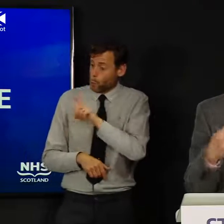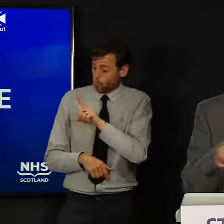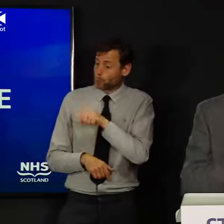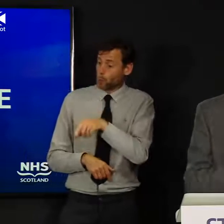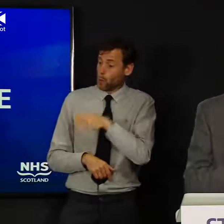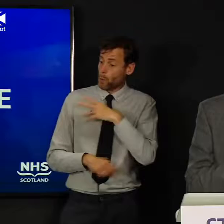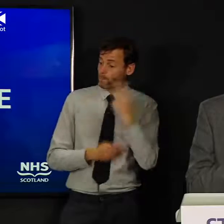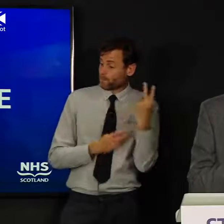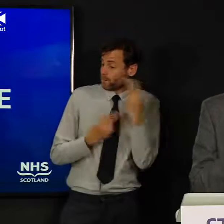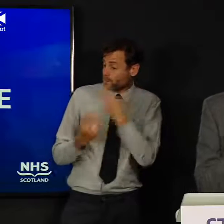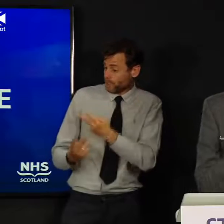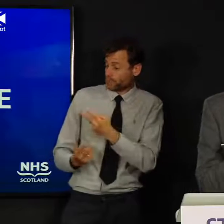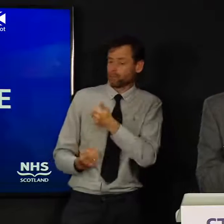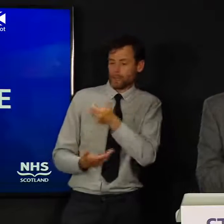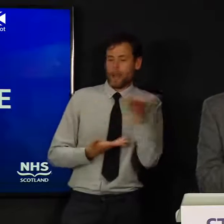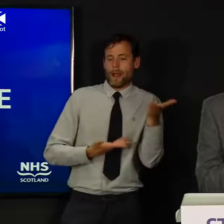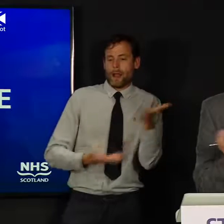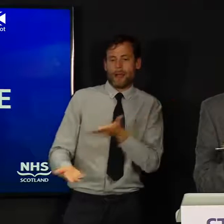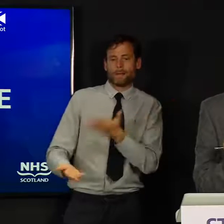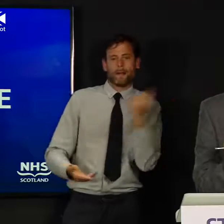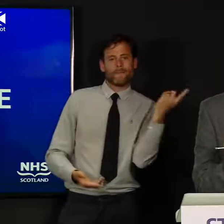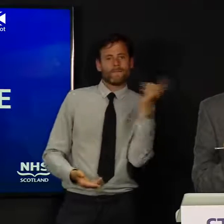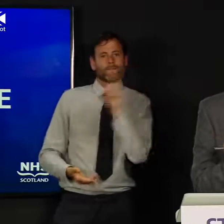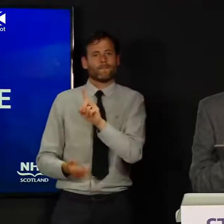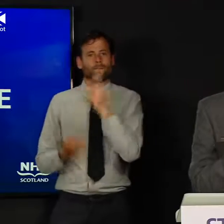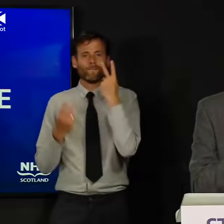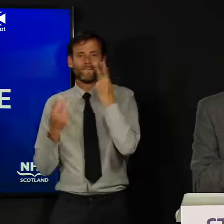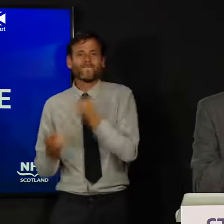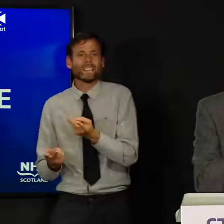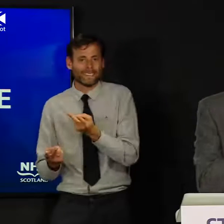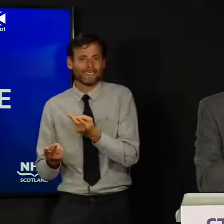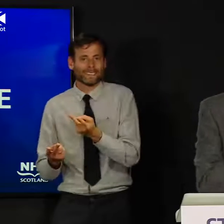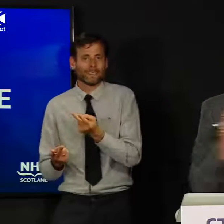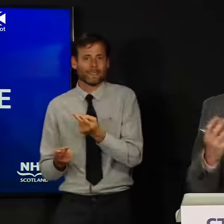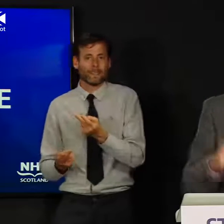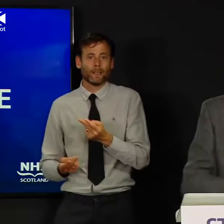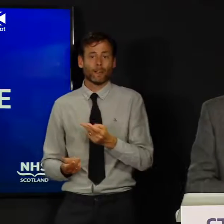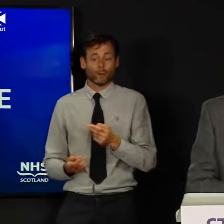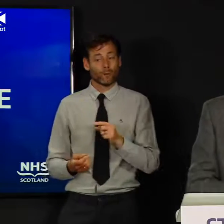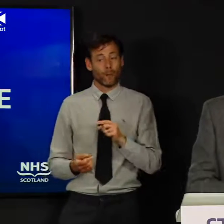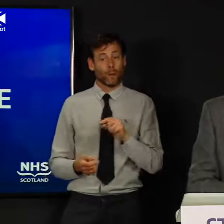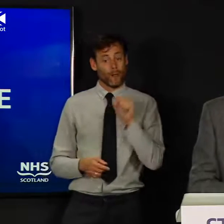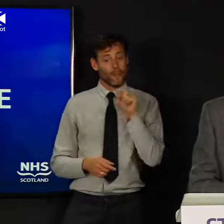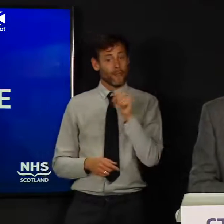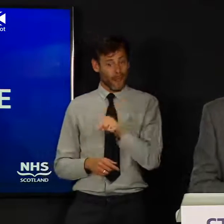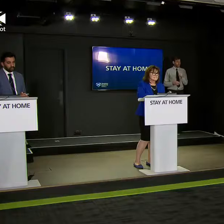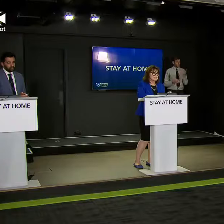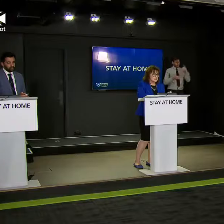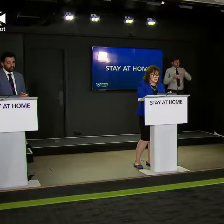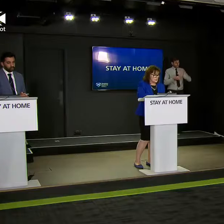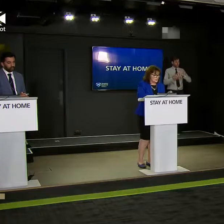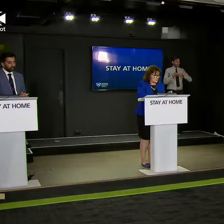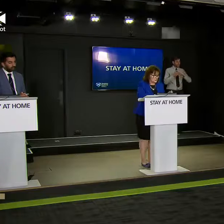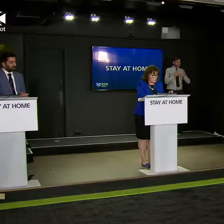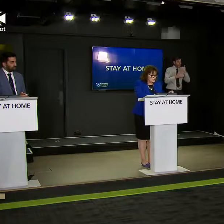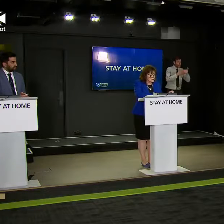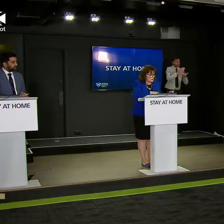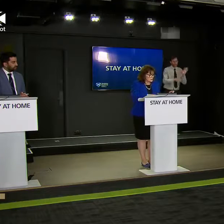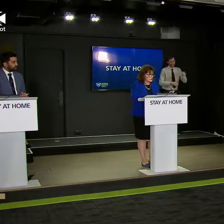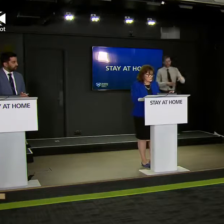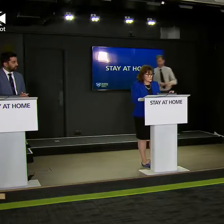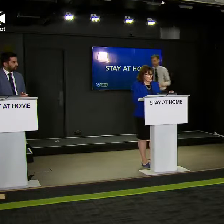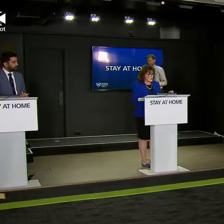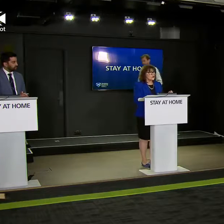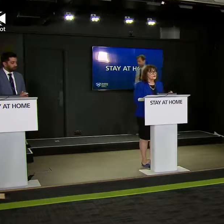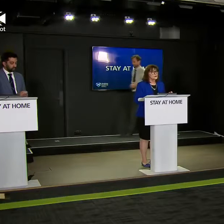what we think matters. So those principles haven't gone away. In fact, they are embedded in the remobilisation plans. Thanks very much. And